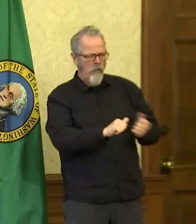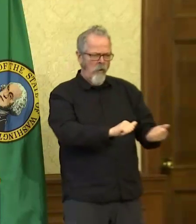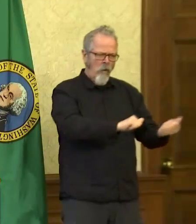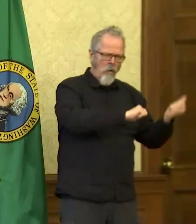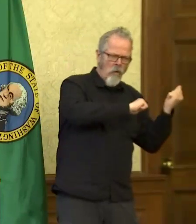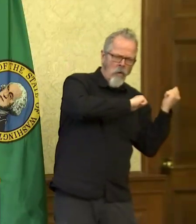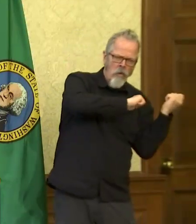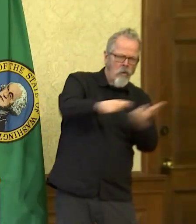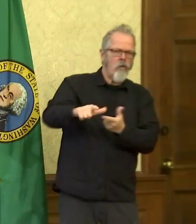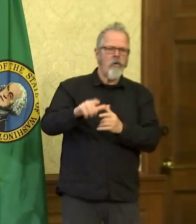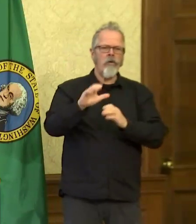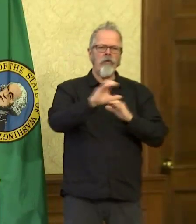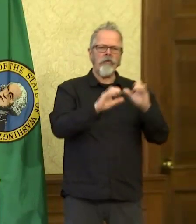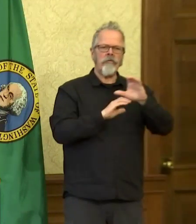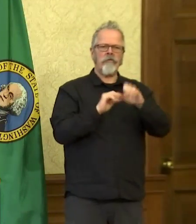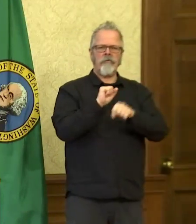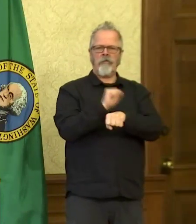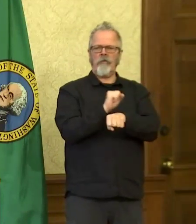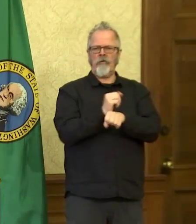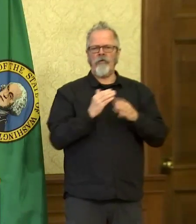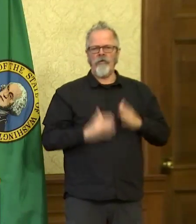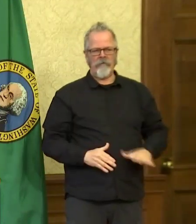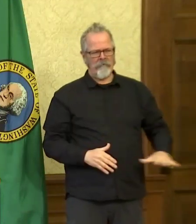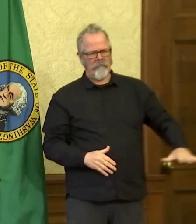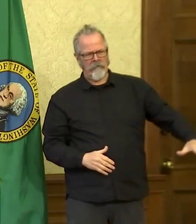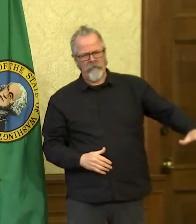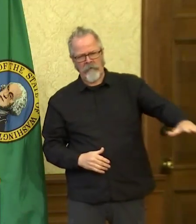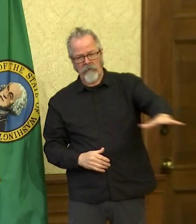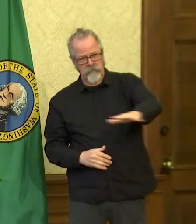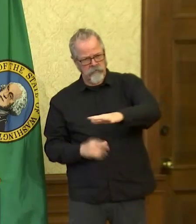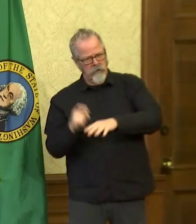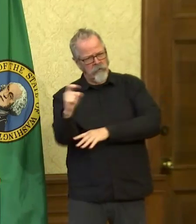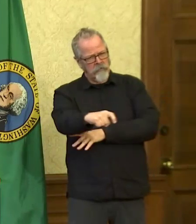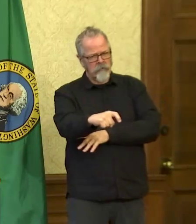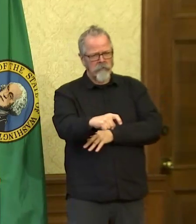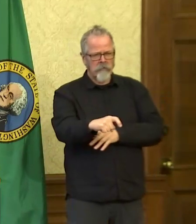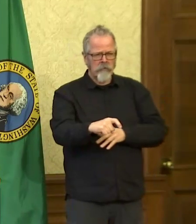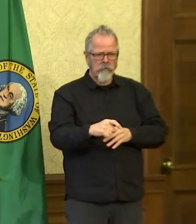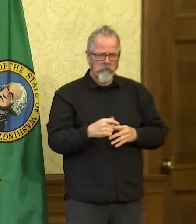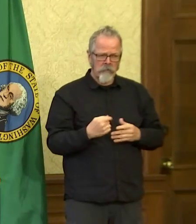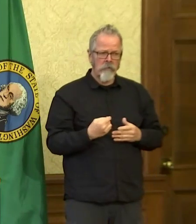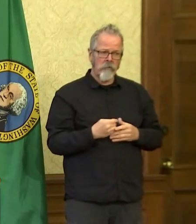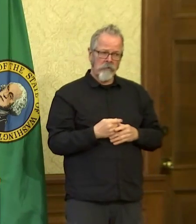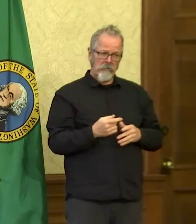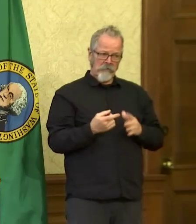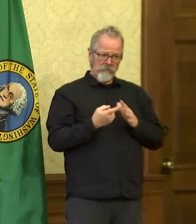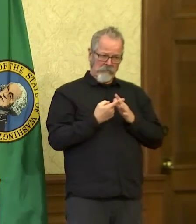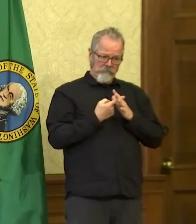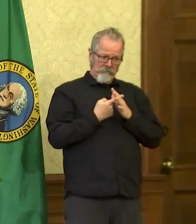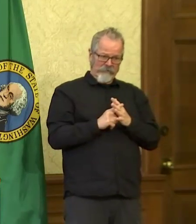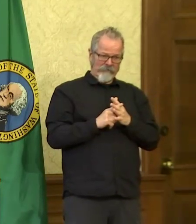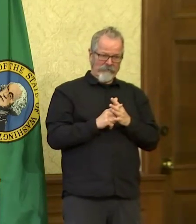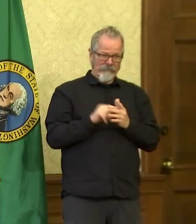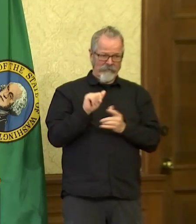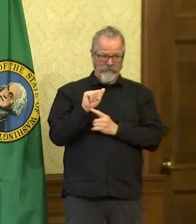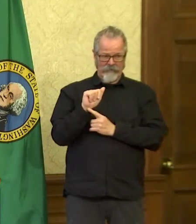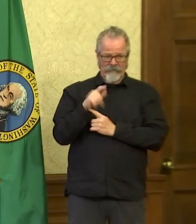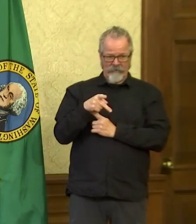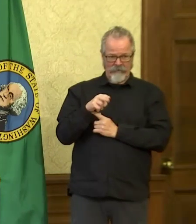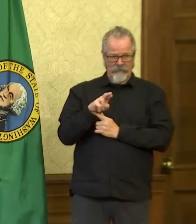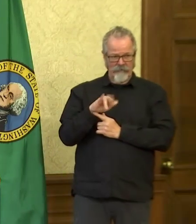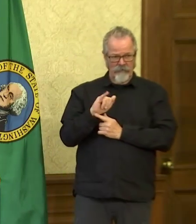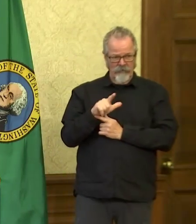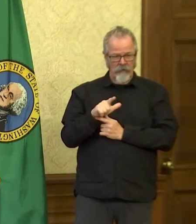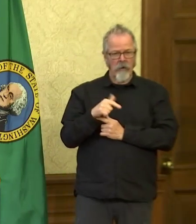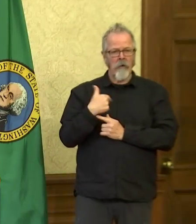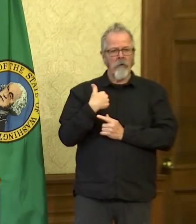So in early April, my office and key cabinet officials convened a stakeholders group with construction labor